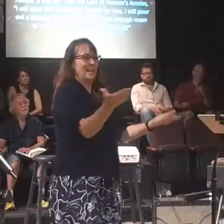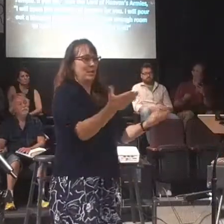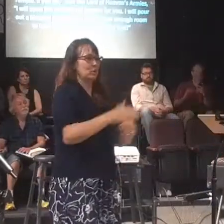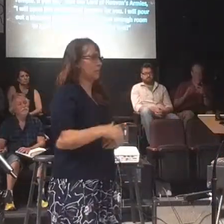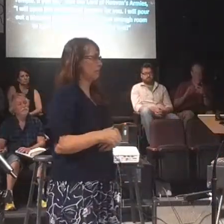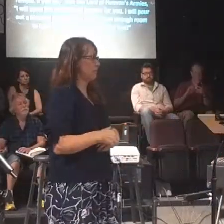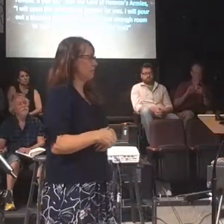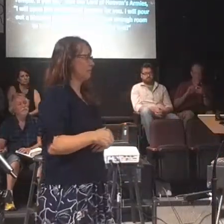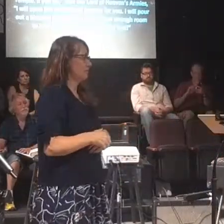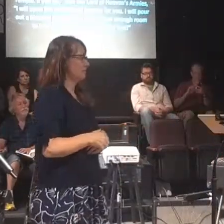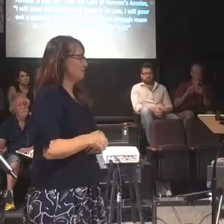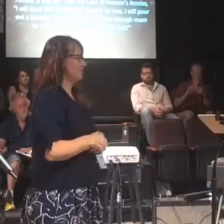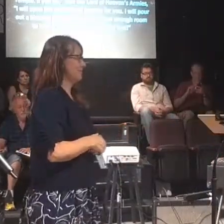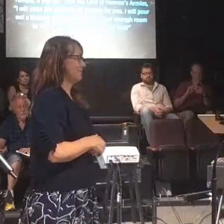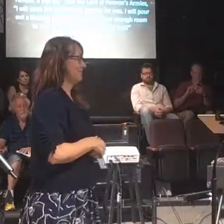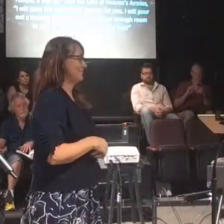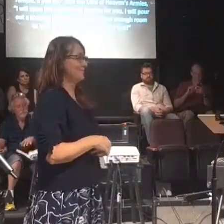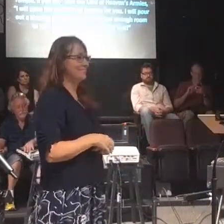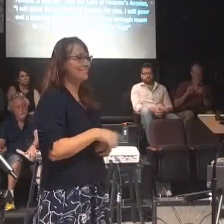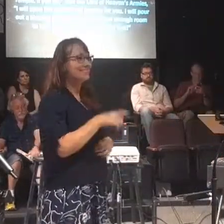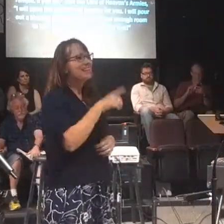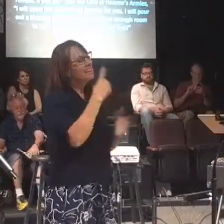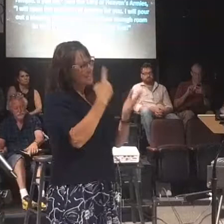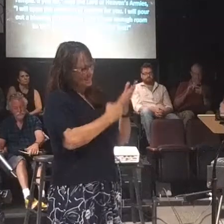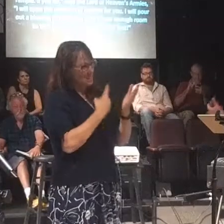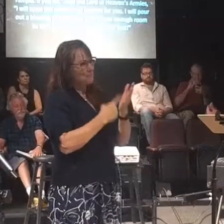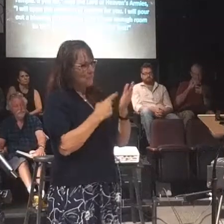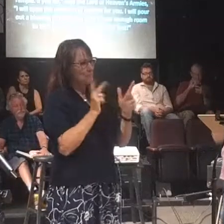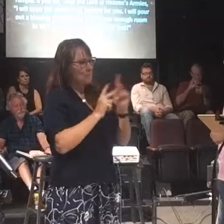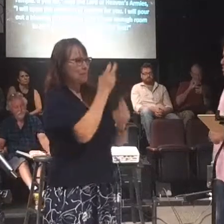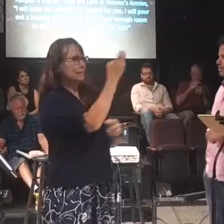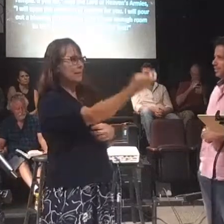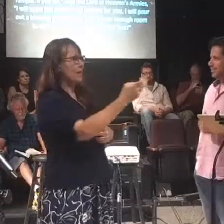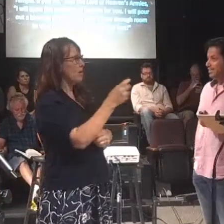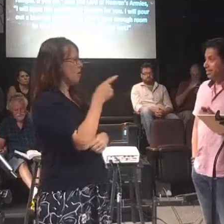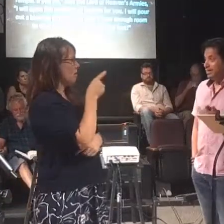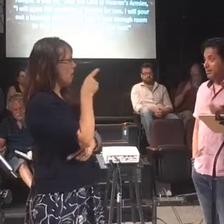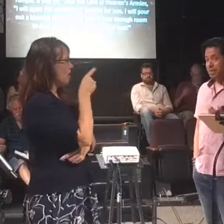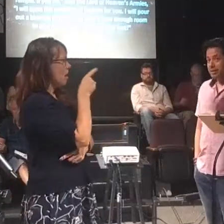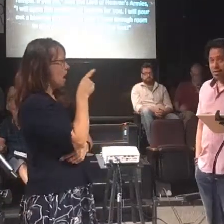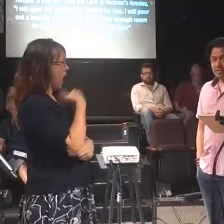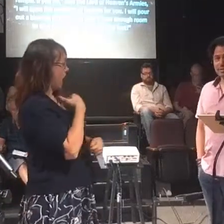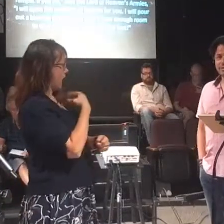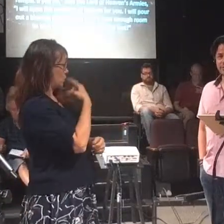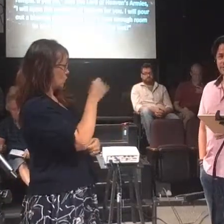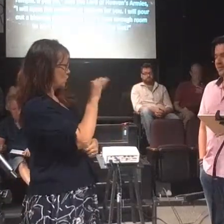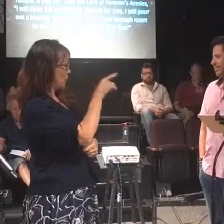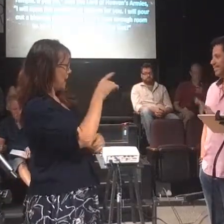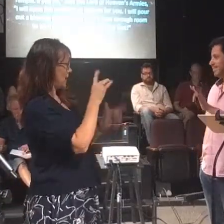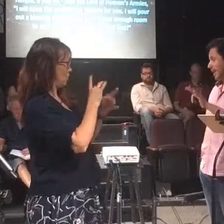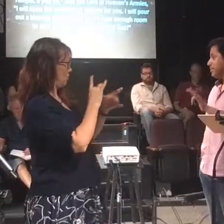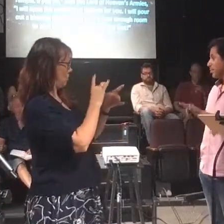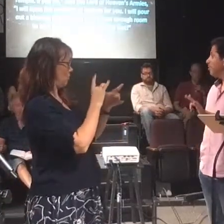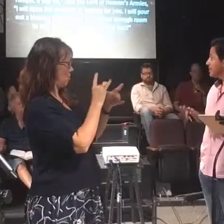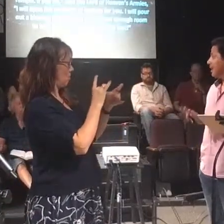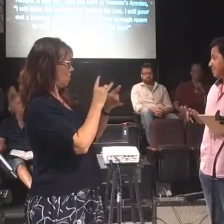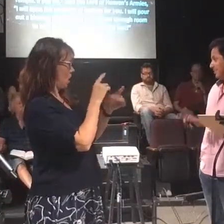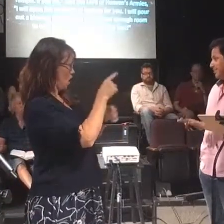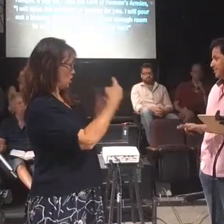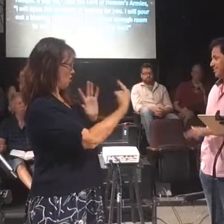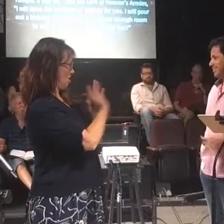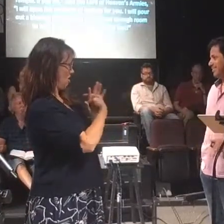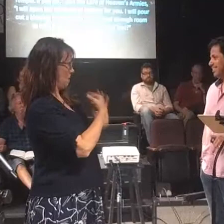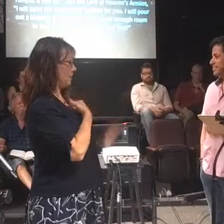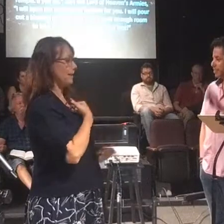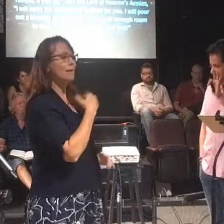you go like, did someone tell you about me? Why would you saying that to me? And I'm like, no, this is the Holy Spirit. You know, it happens all the time